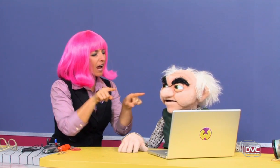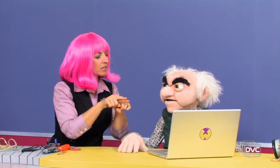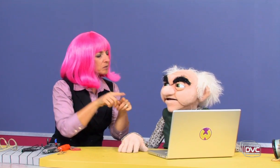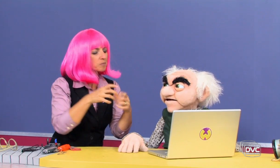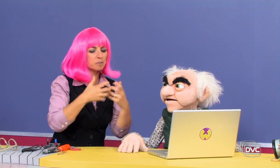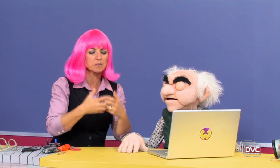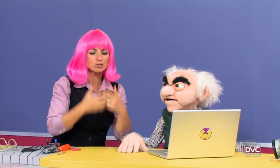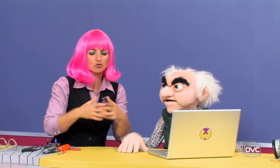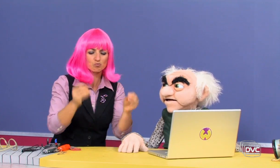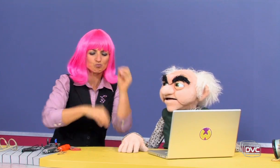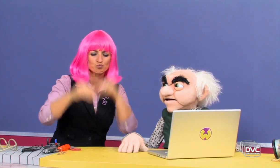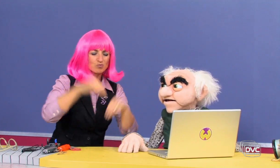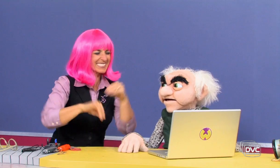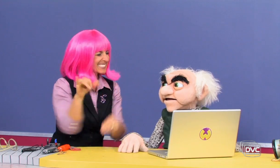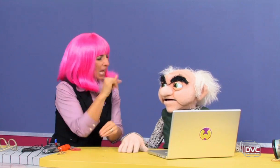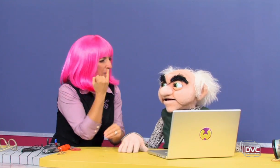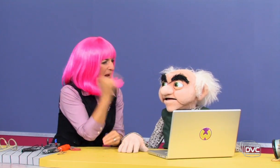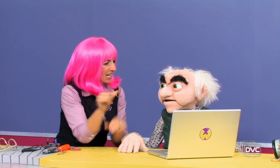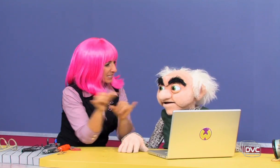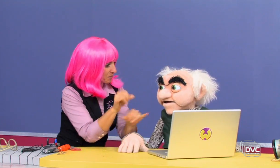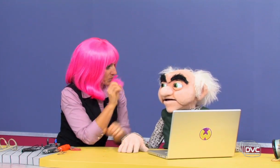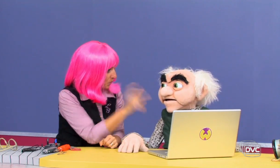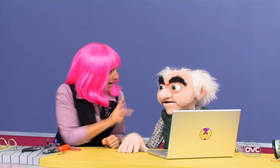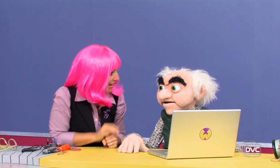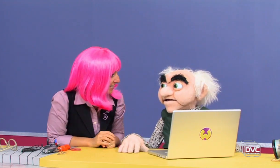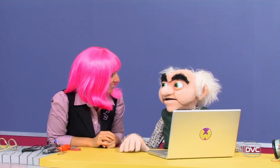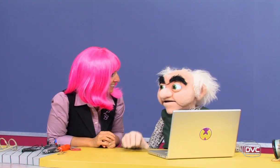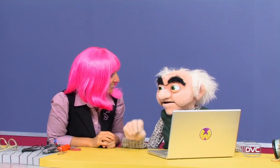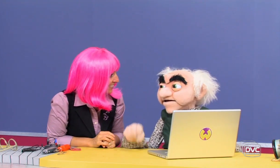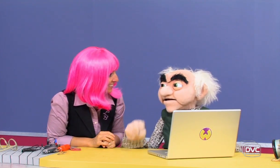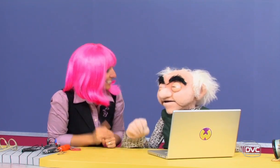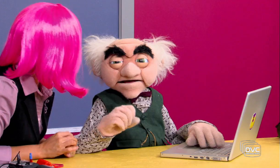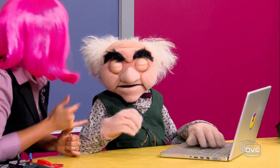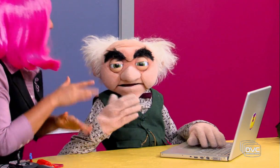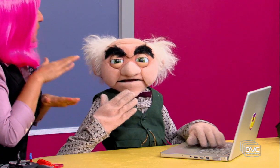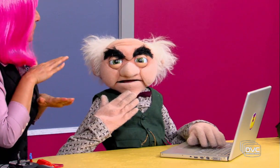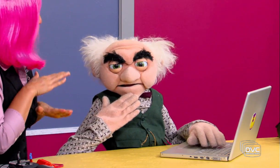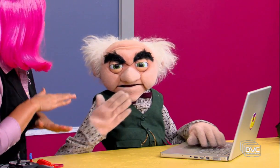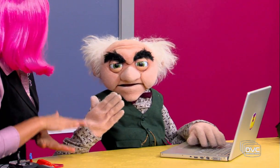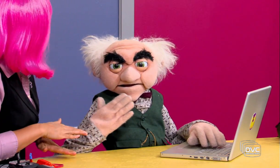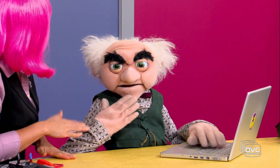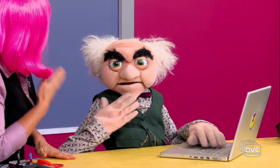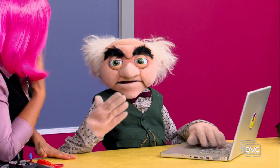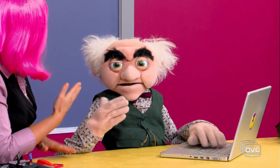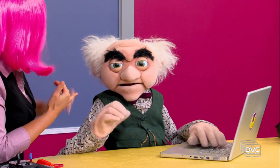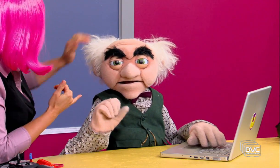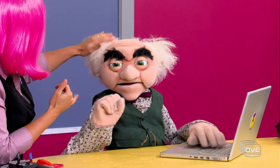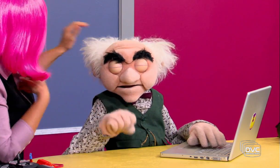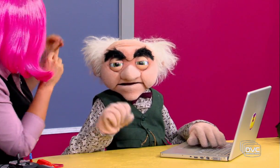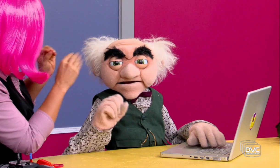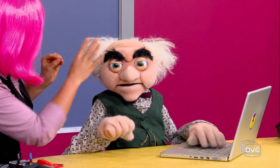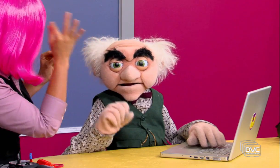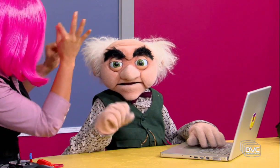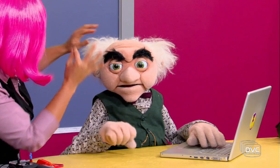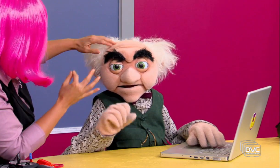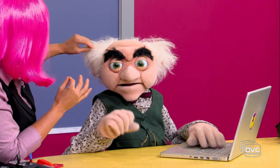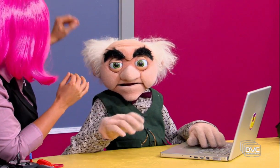as an invention you want to put together. It's just the same thing, okay? Yes, just take a deep breath. Yes. Let me fix your